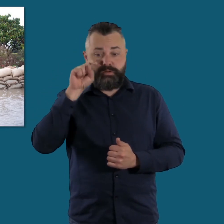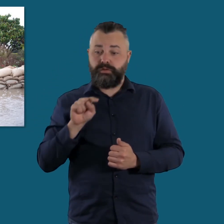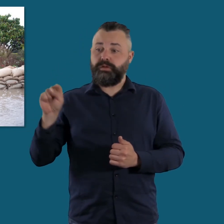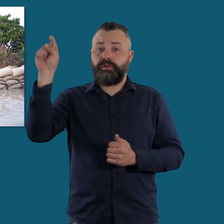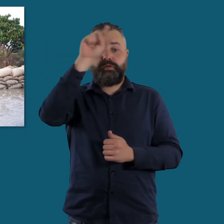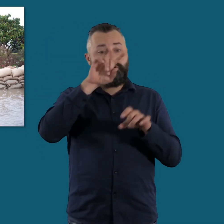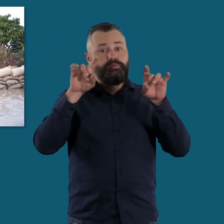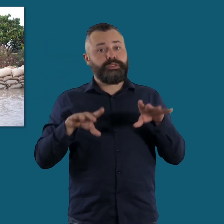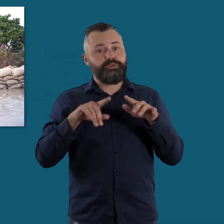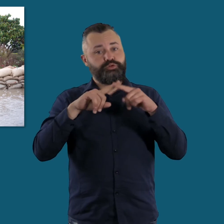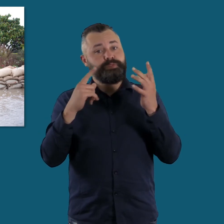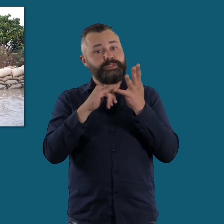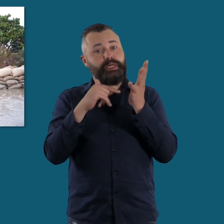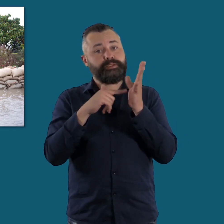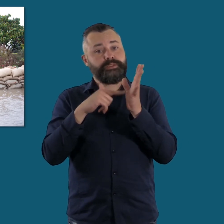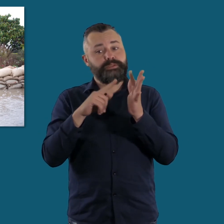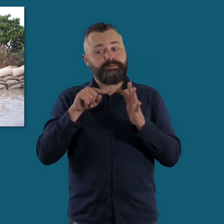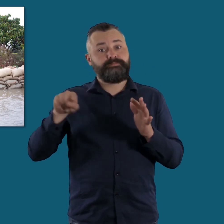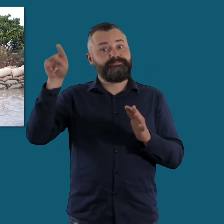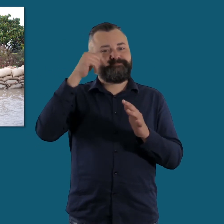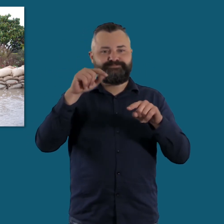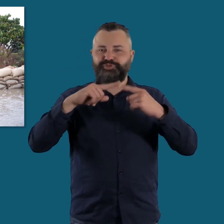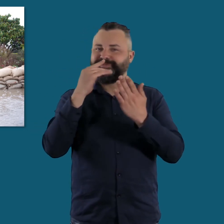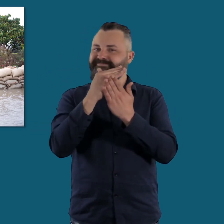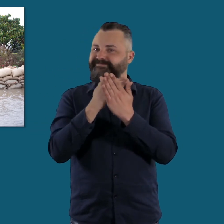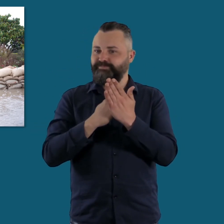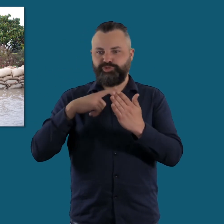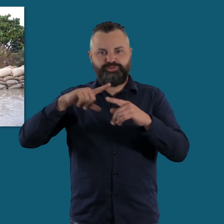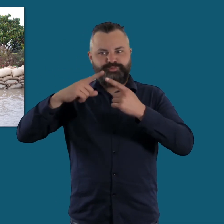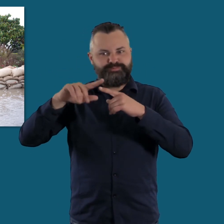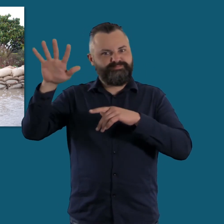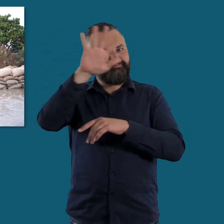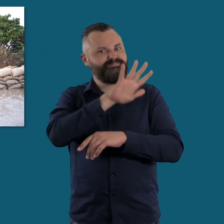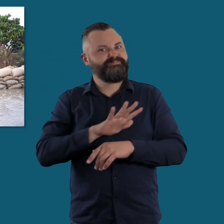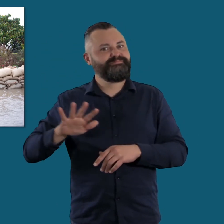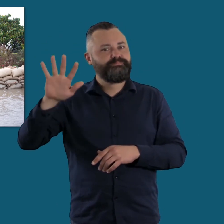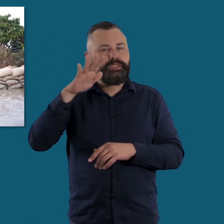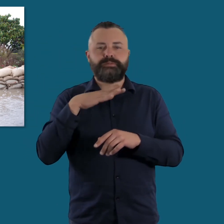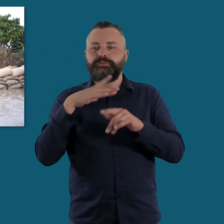Remember, each state has their own guidelines, so make sure you check your own state to follow the correct procedures.